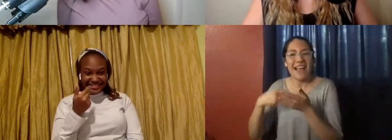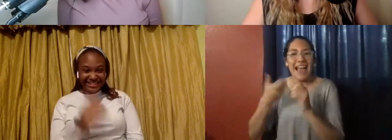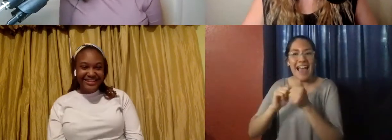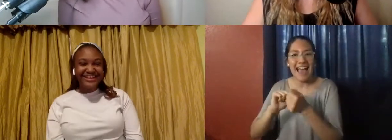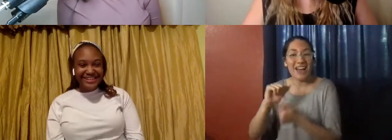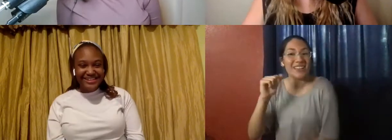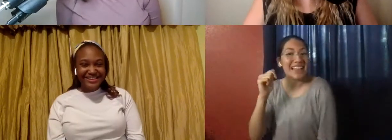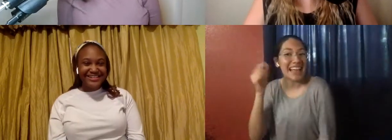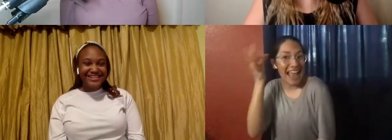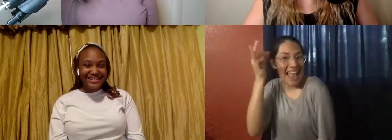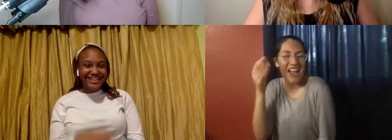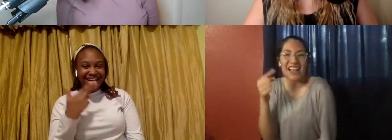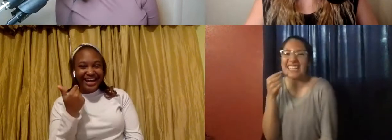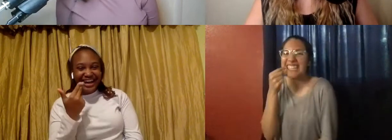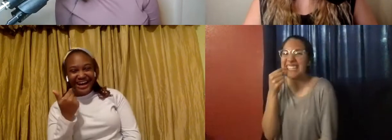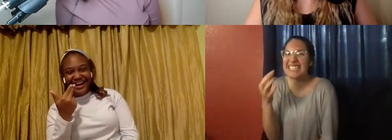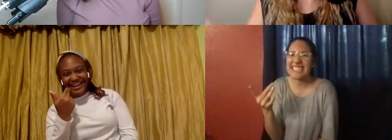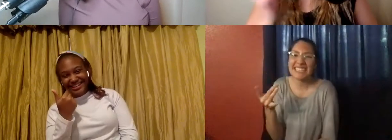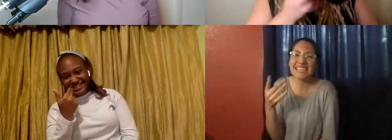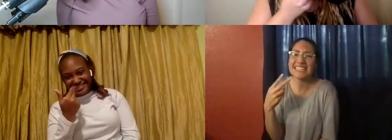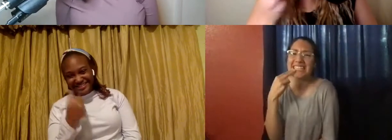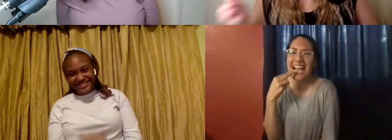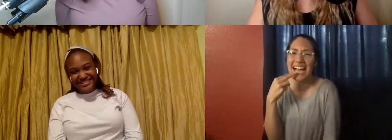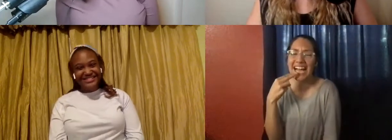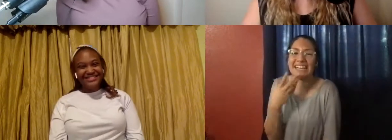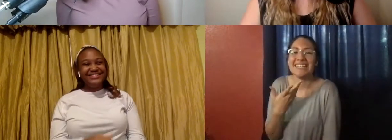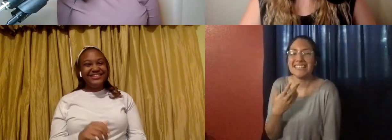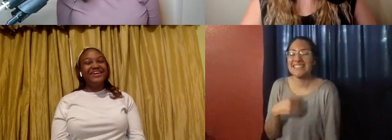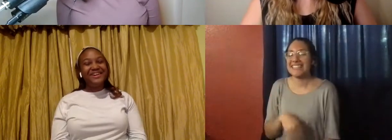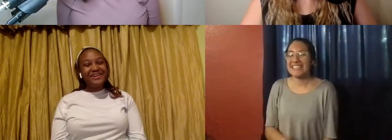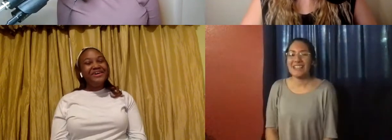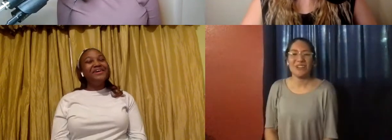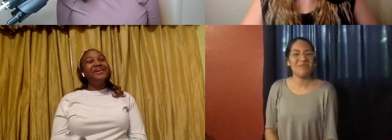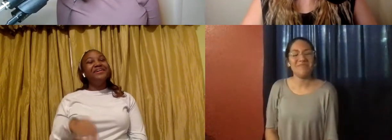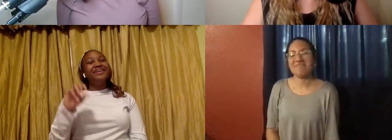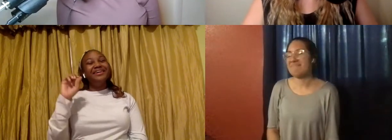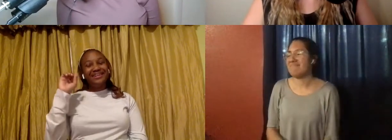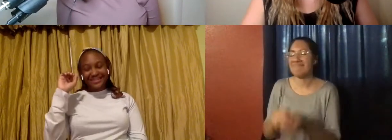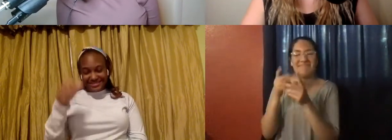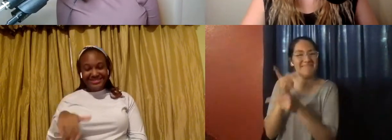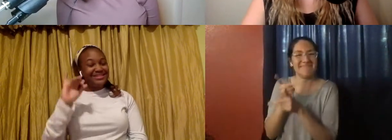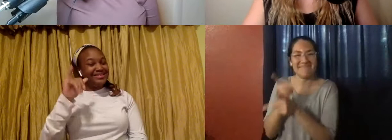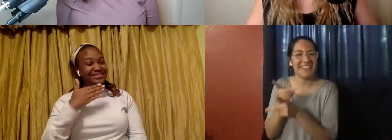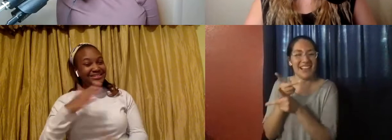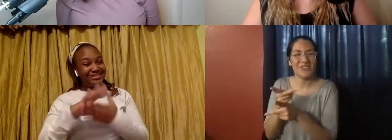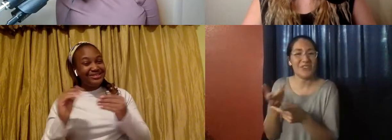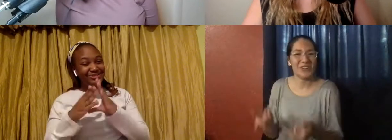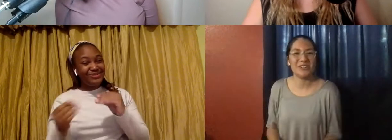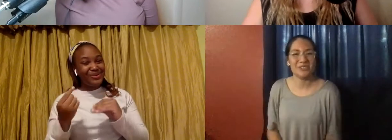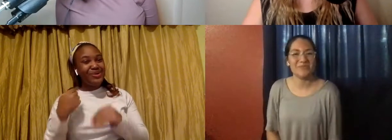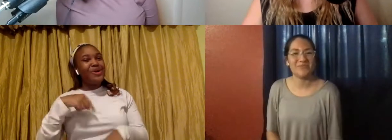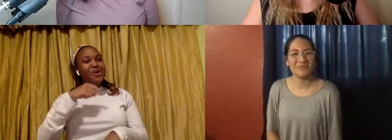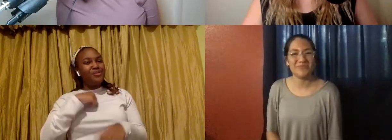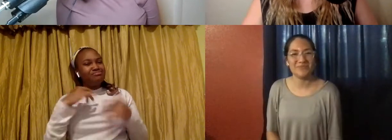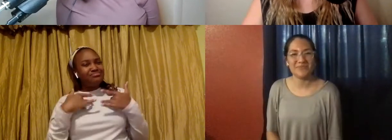smile back. Like, you know, just give a good feel. Ah, that's a good story. Like, we're used to getting like